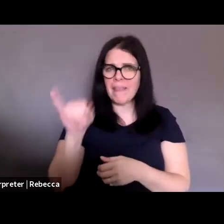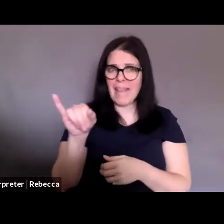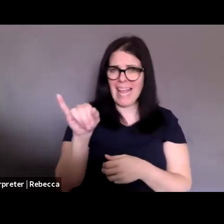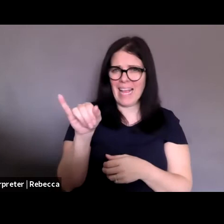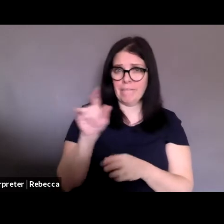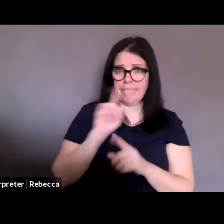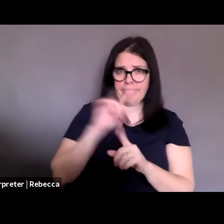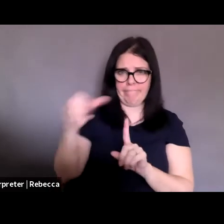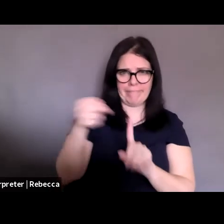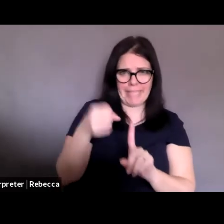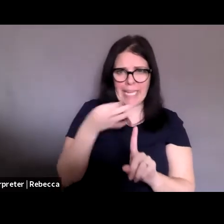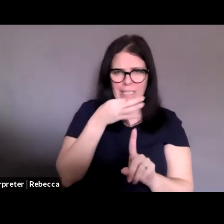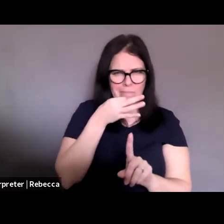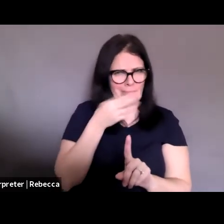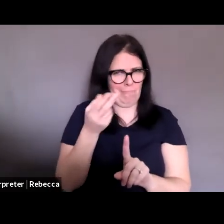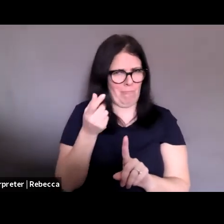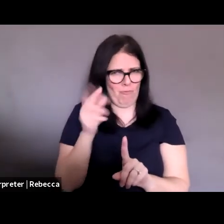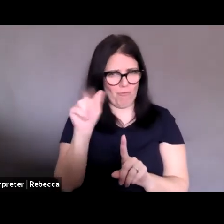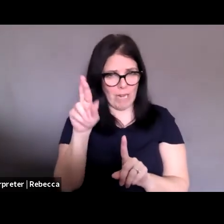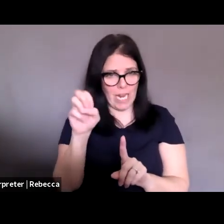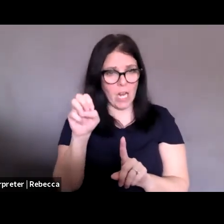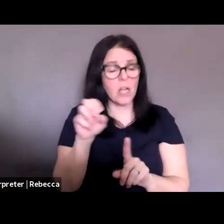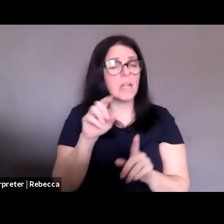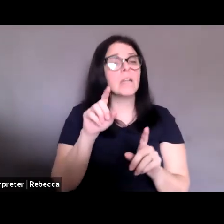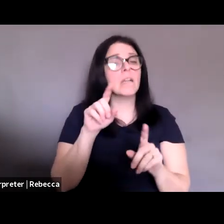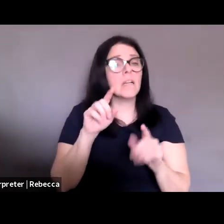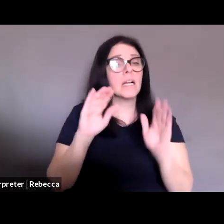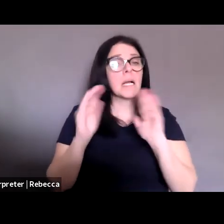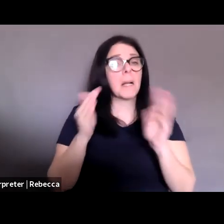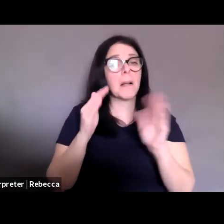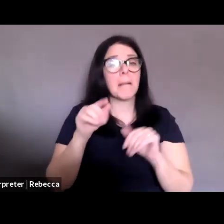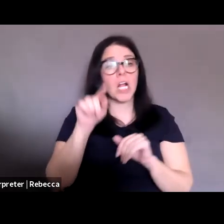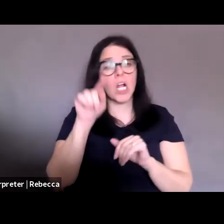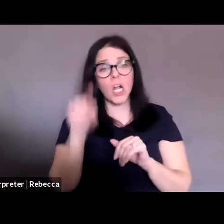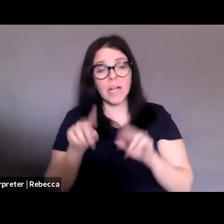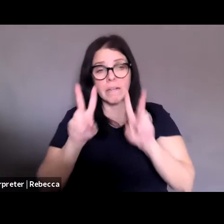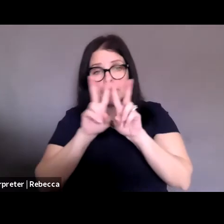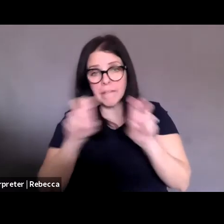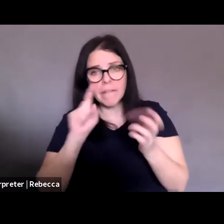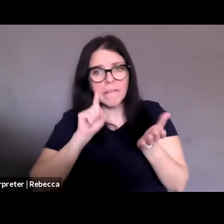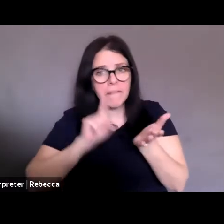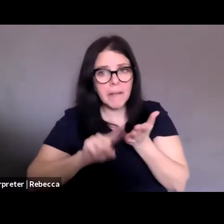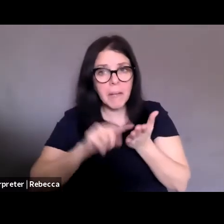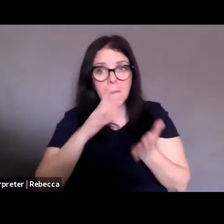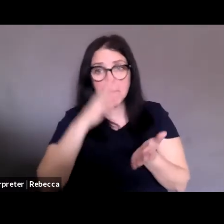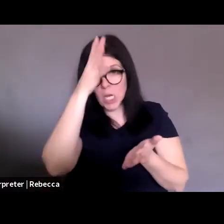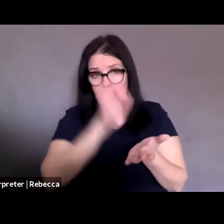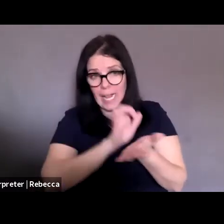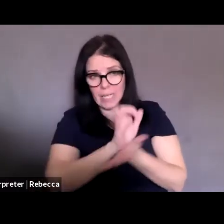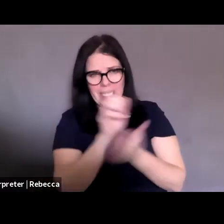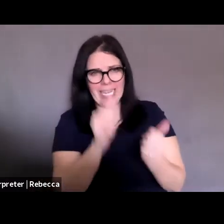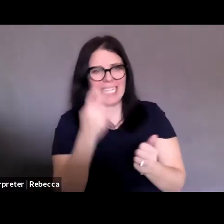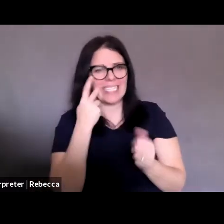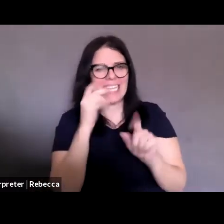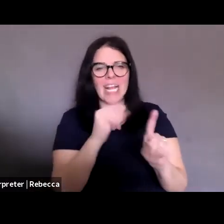the courts in these cases ordered an assessment of parent alienation, and that's represented in